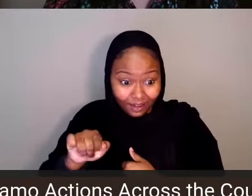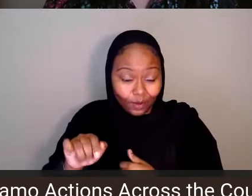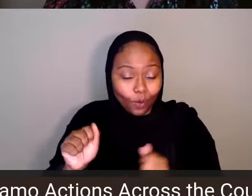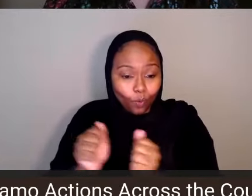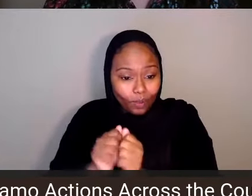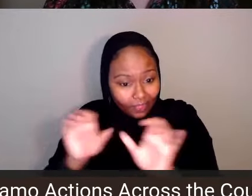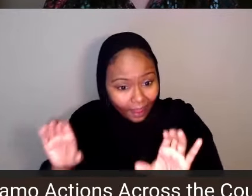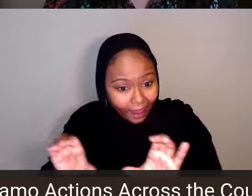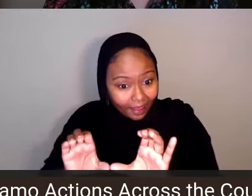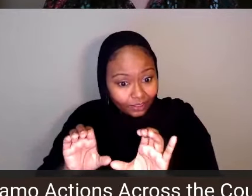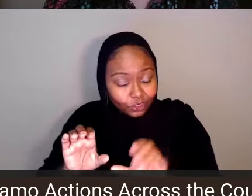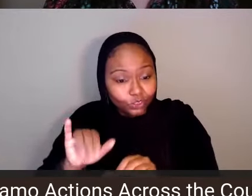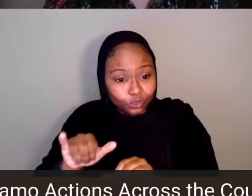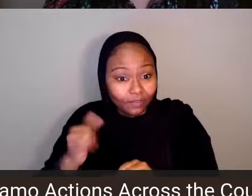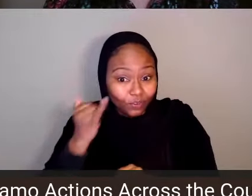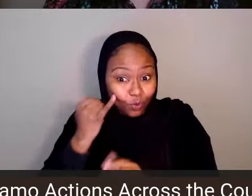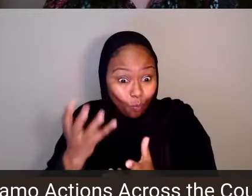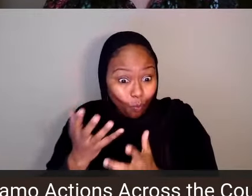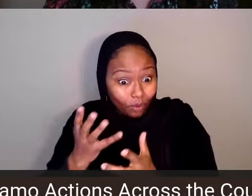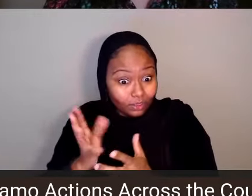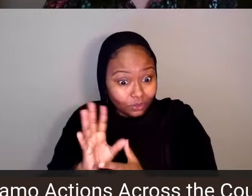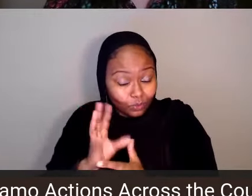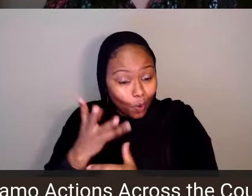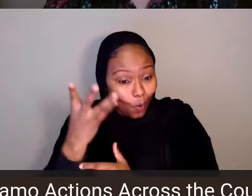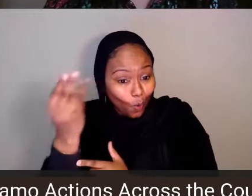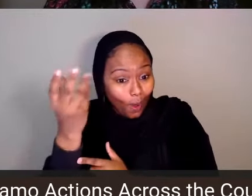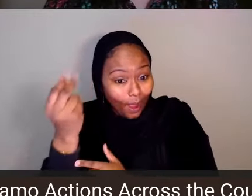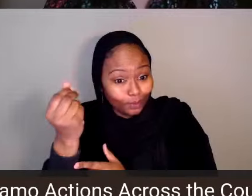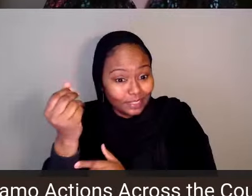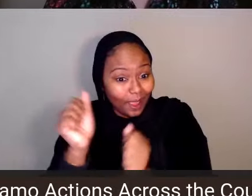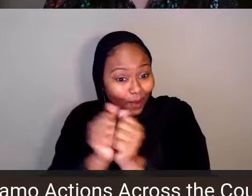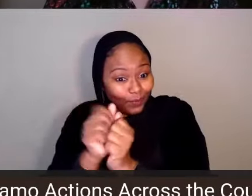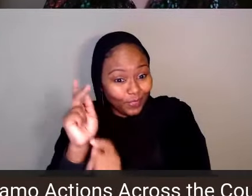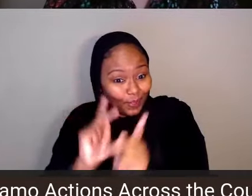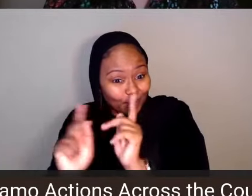If you're interested in stepping outside and gathering with other folks, please do.